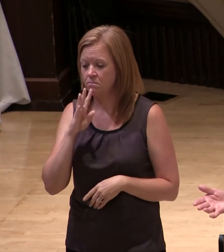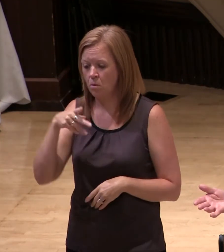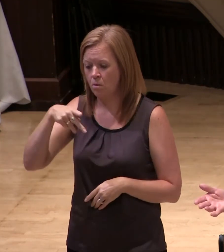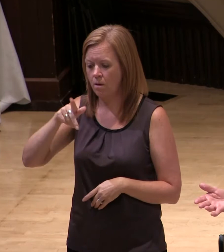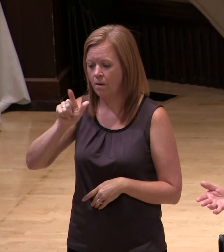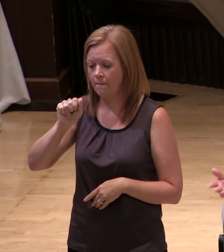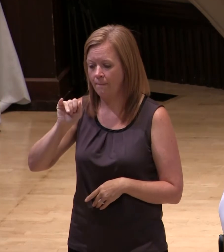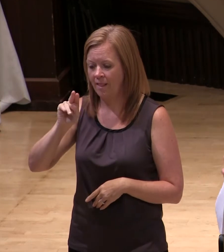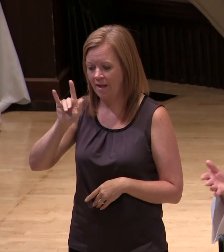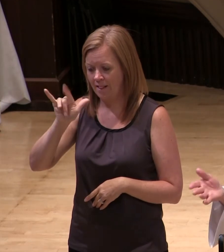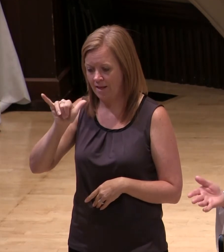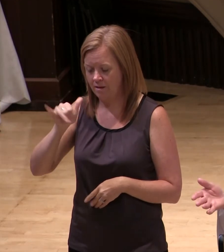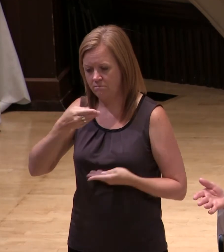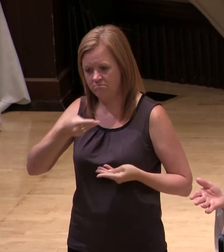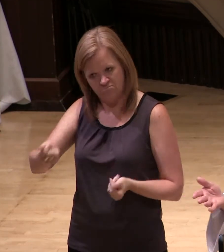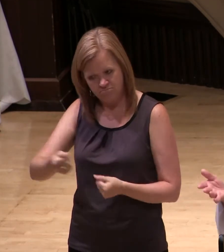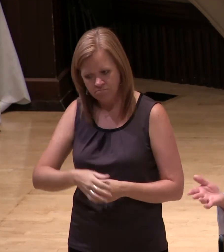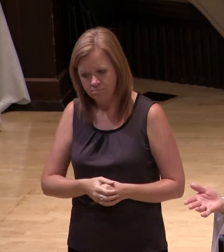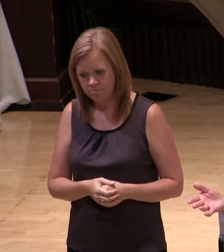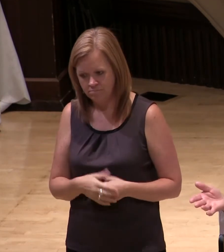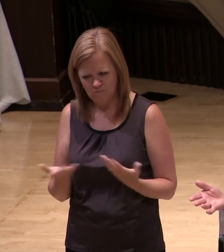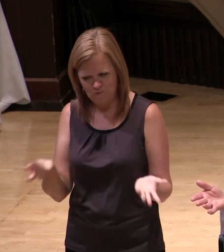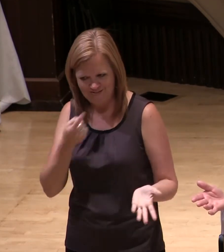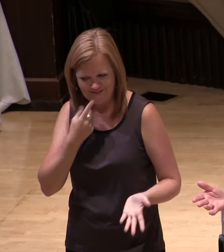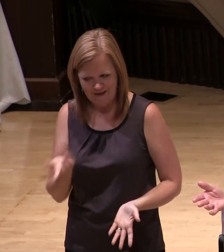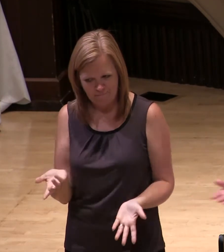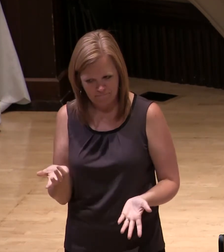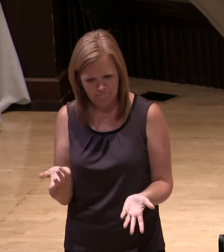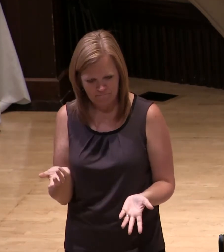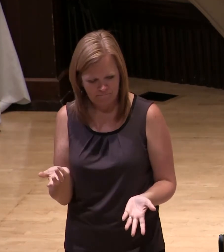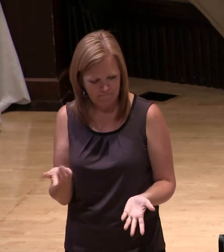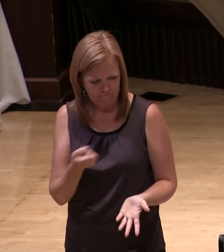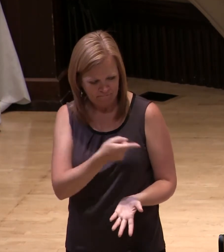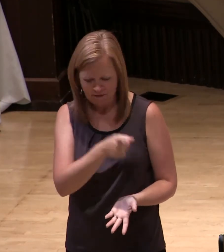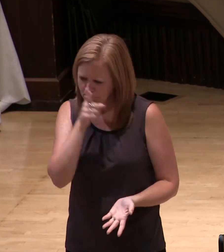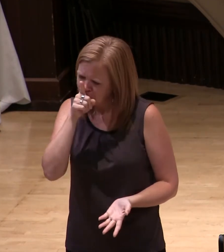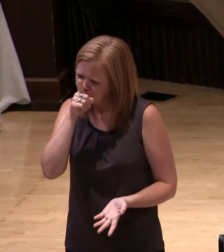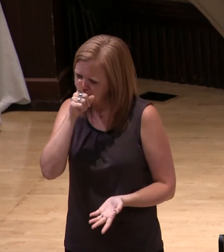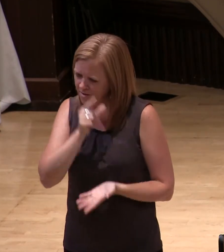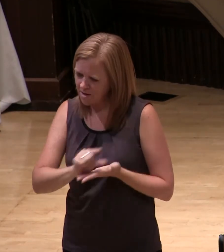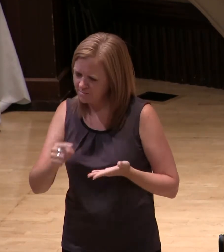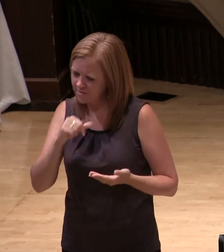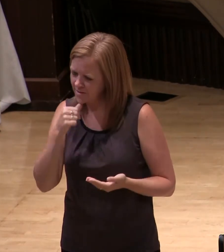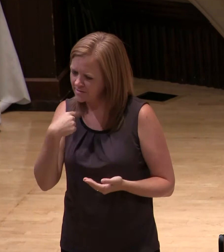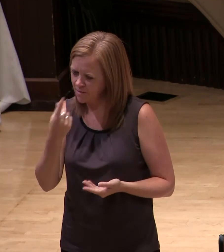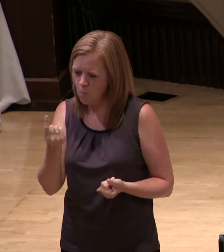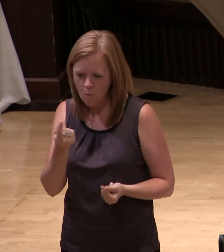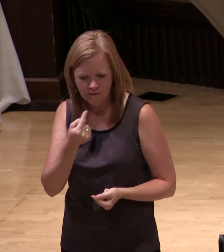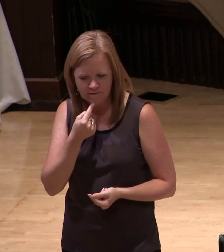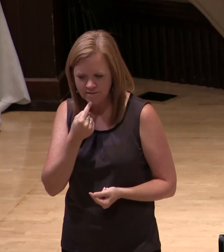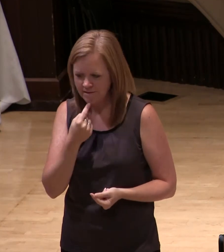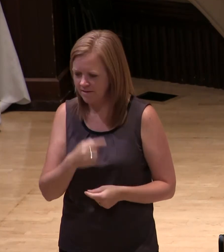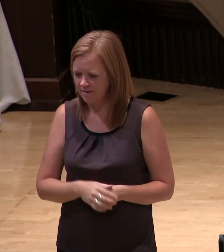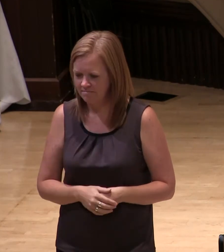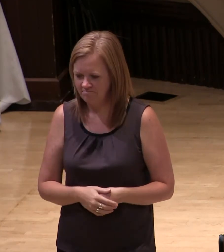plainly. What did he say? It's not here. It doesn't say what he